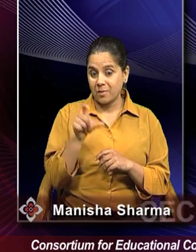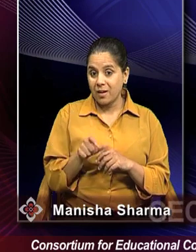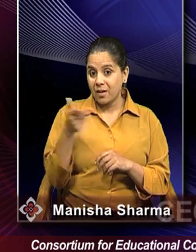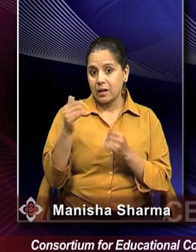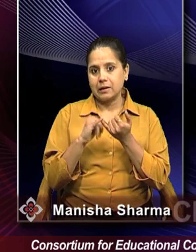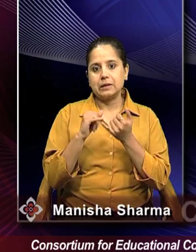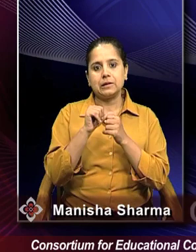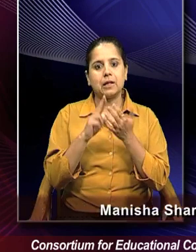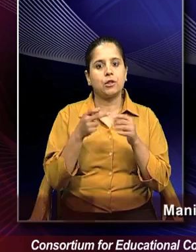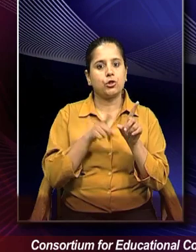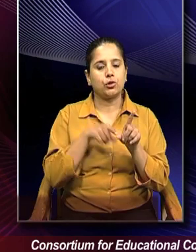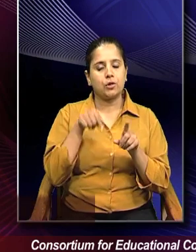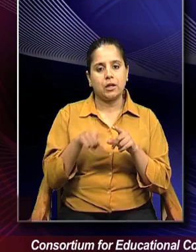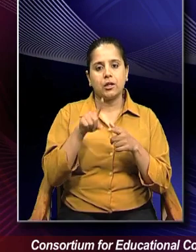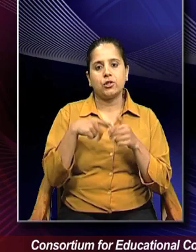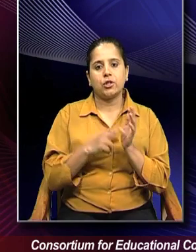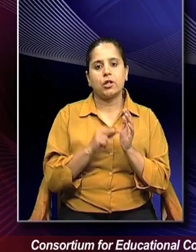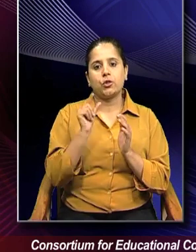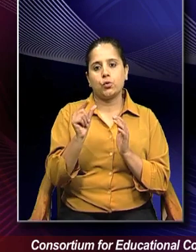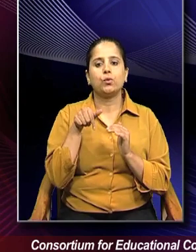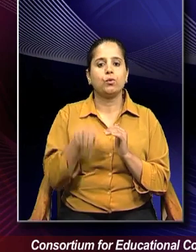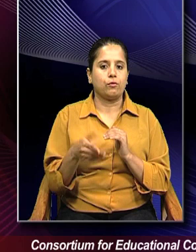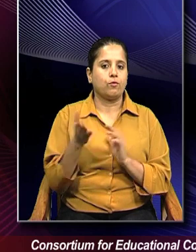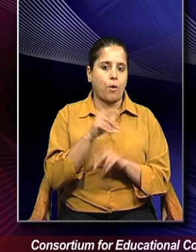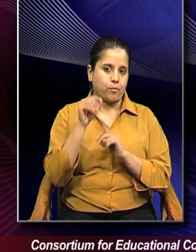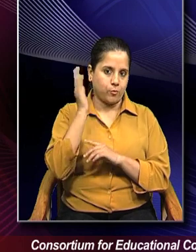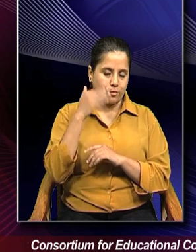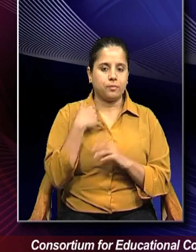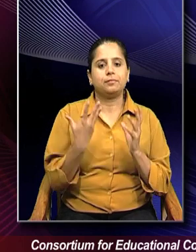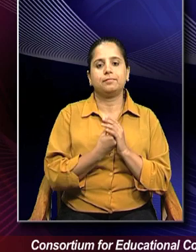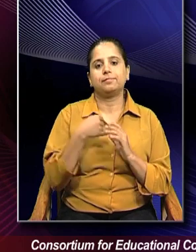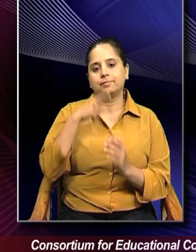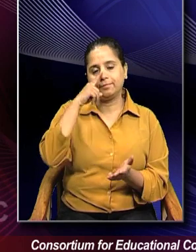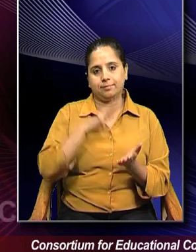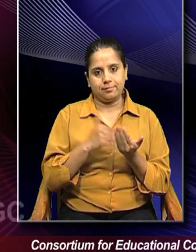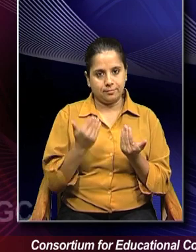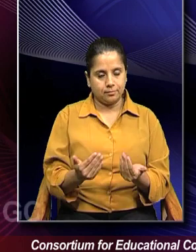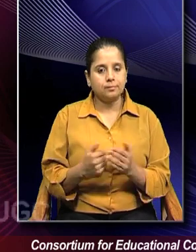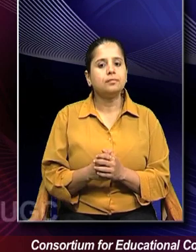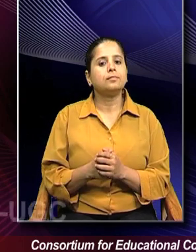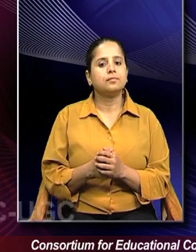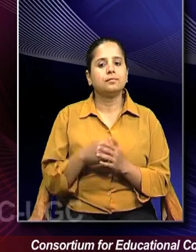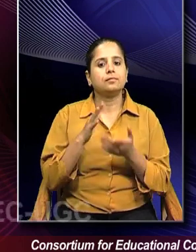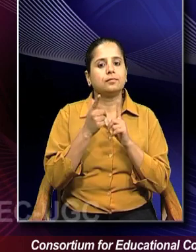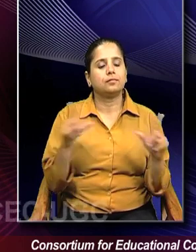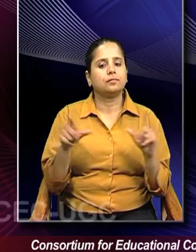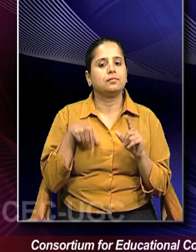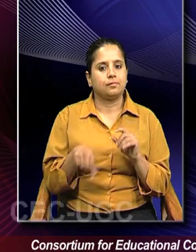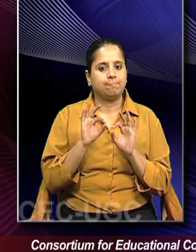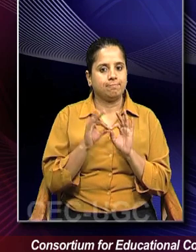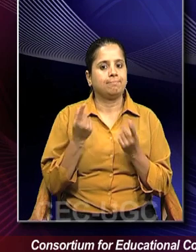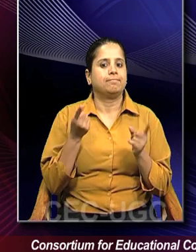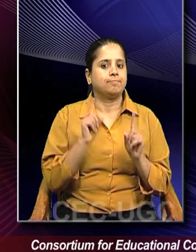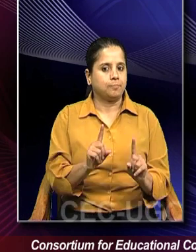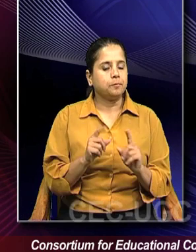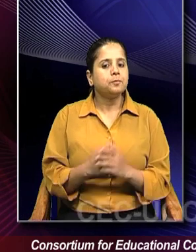Kumar Pandey from Jawaharlal Nehru University, and with me is Ms. Manisha as sign language